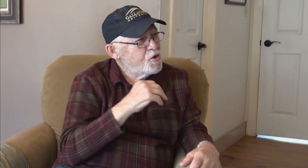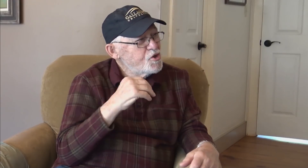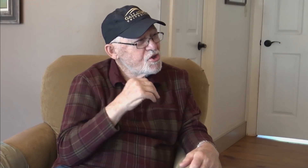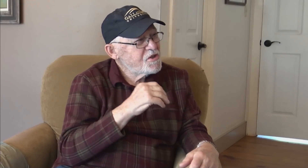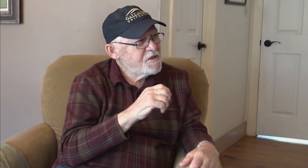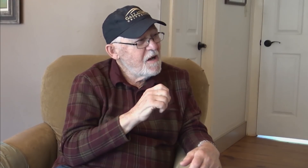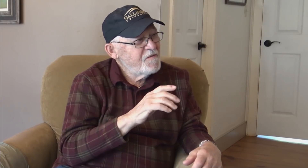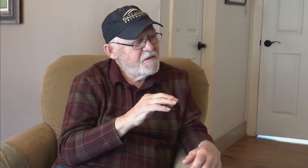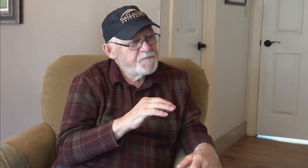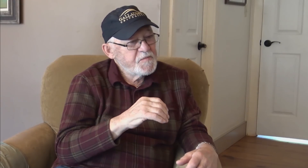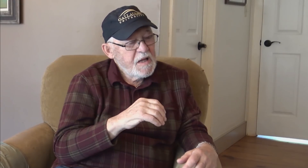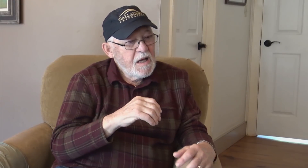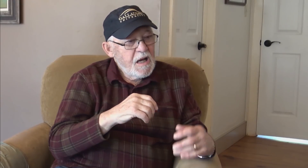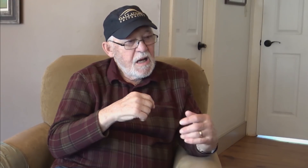because we were staff members.